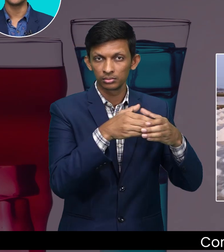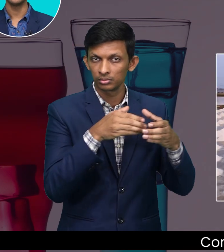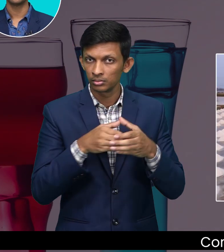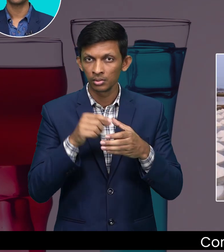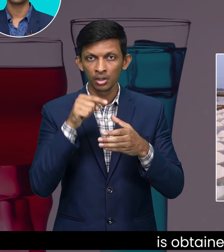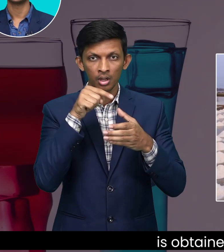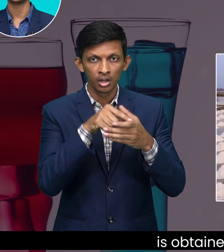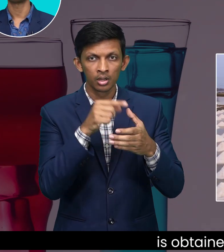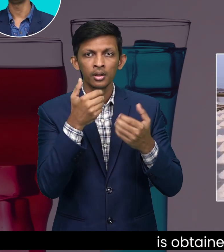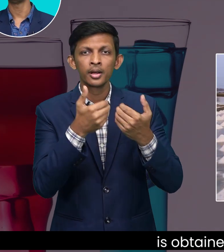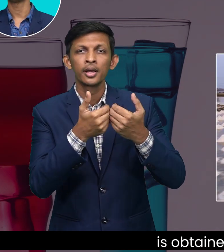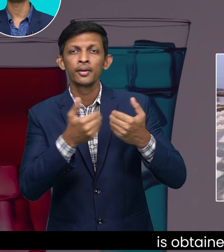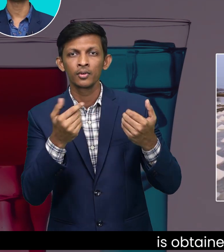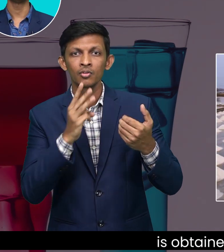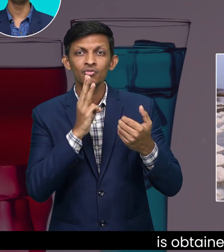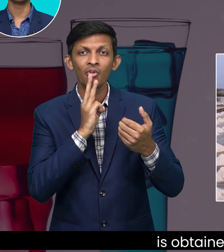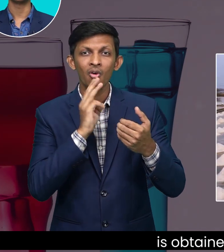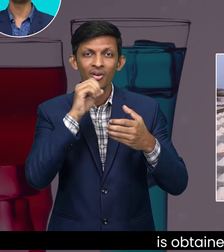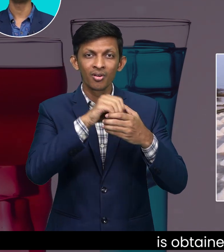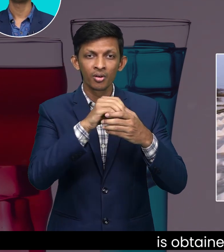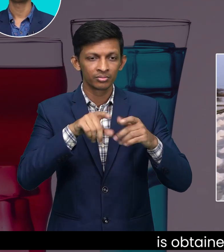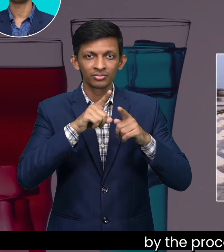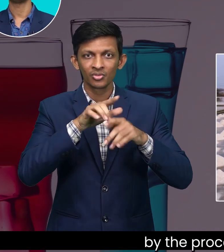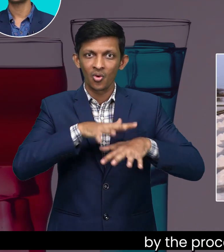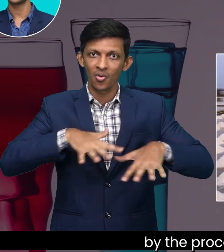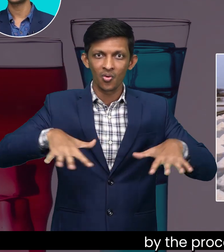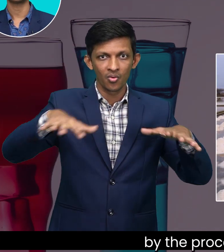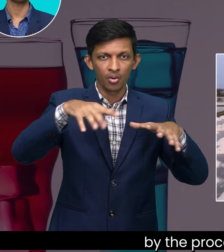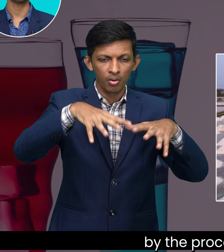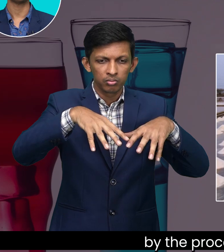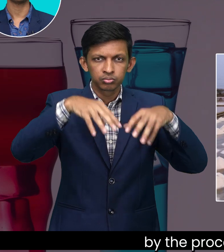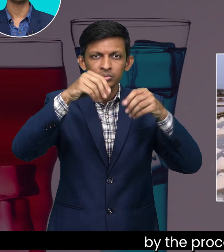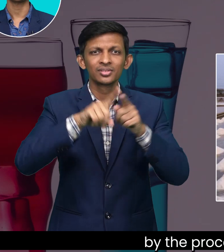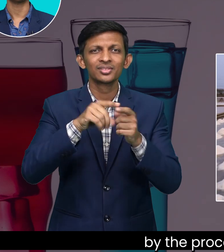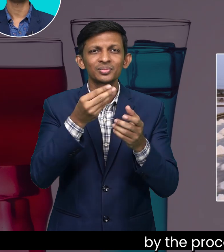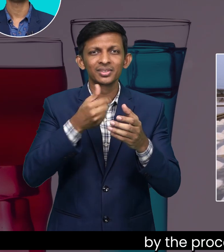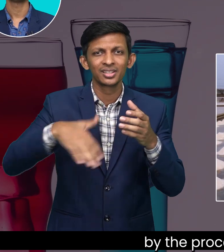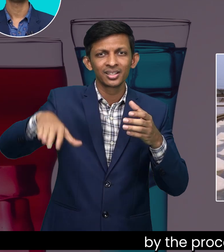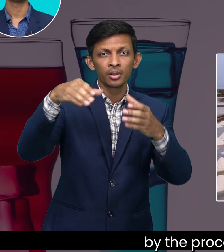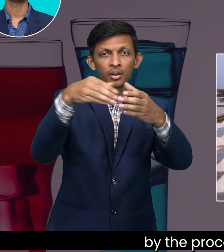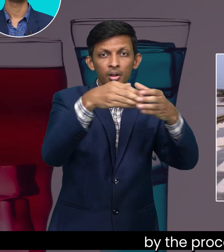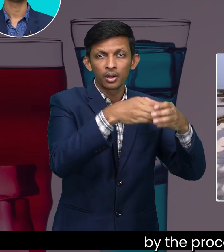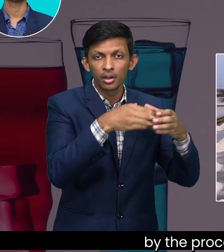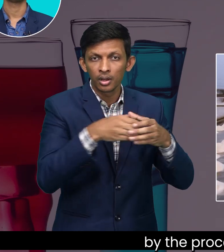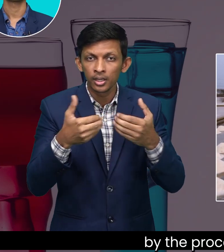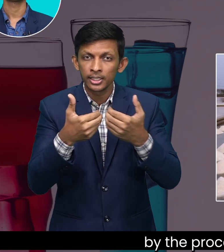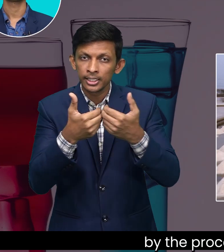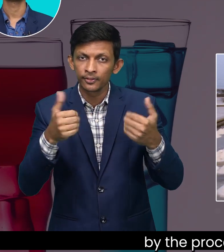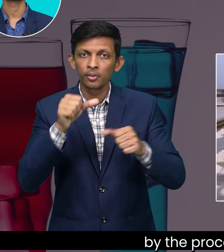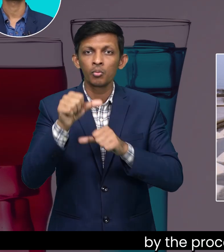Common salt is obtained from seawater by the process of evaporation.